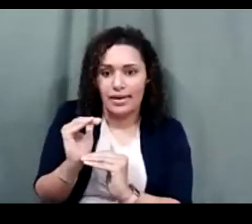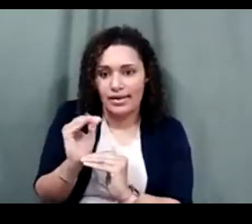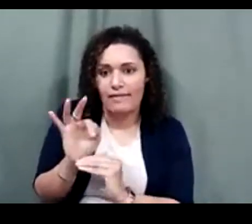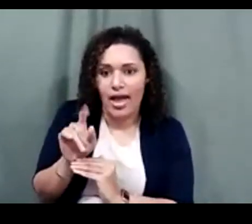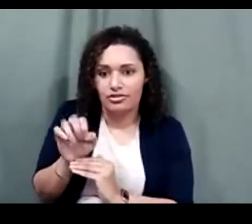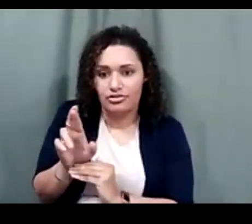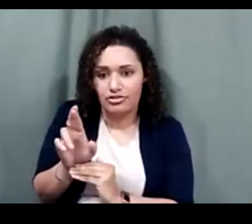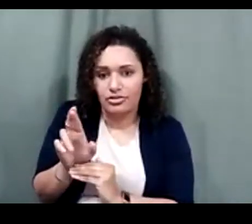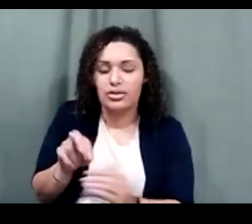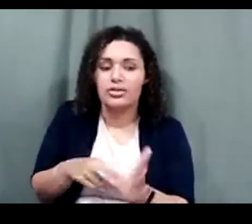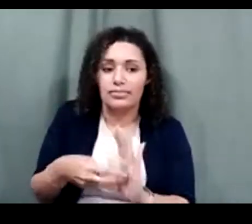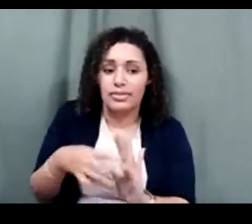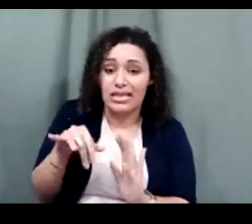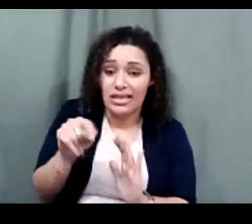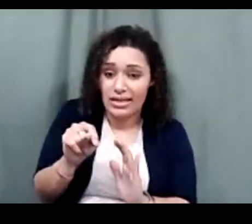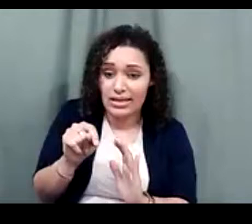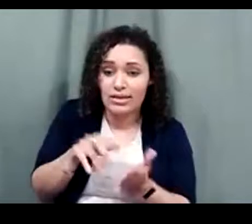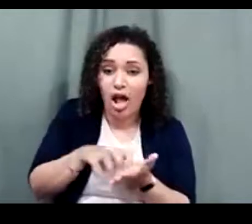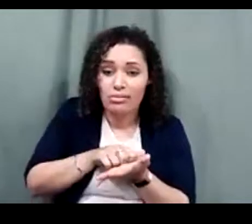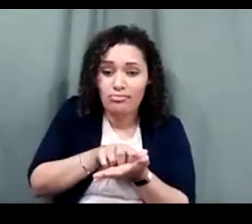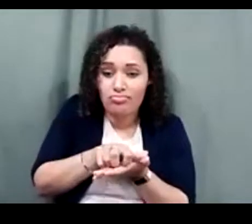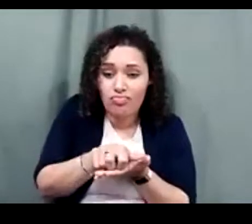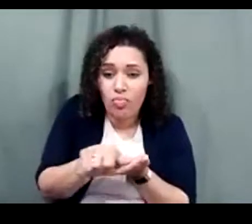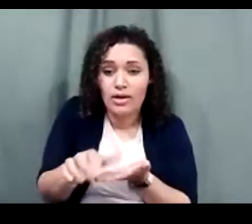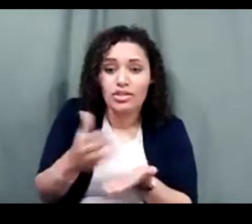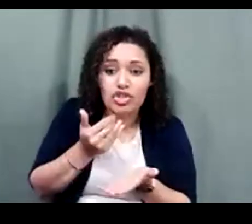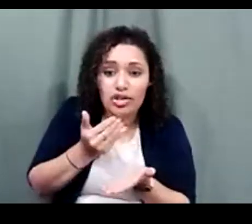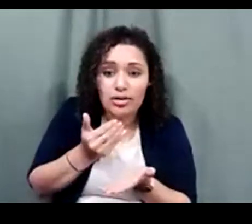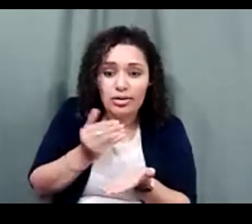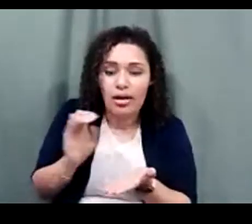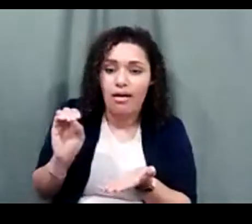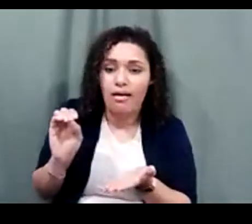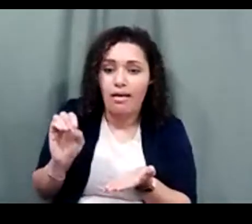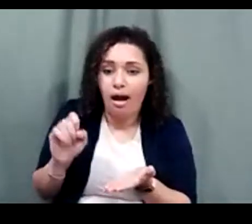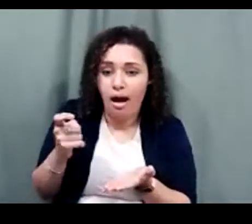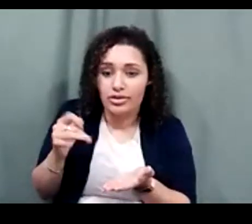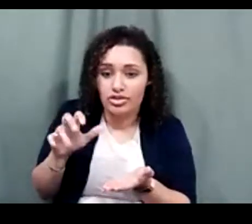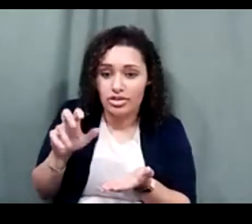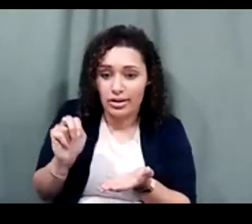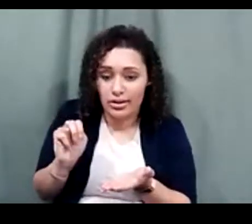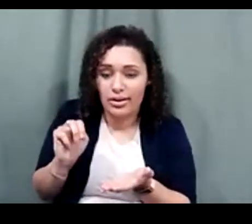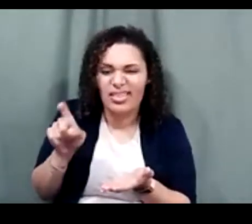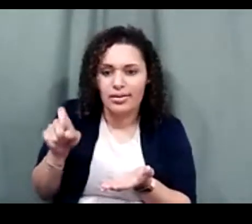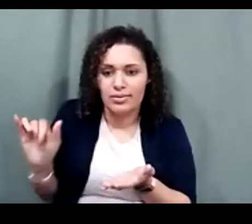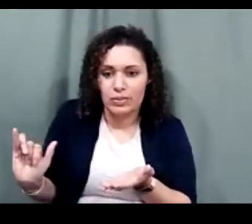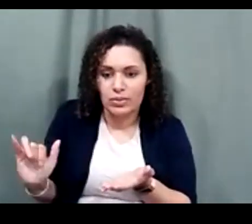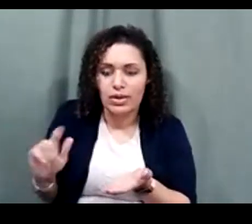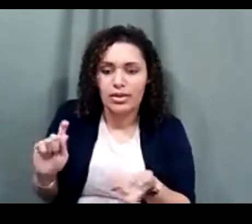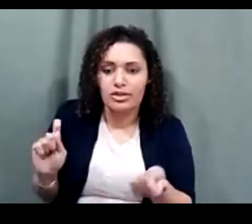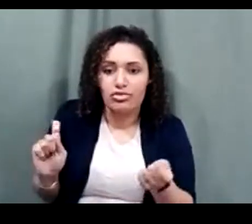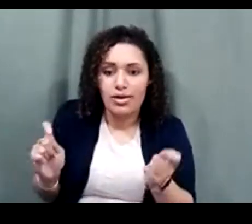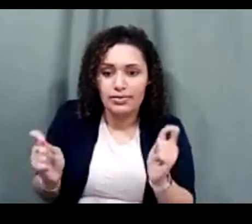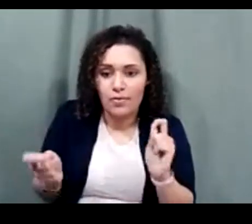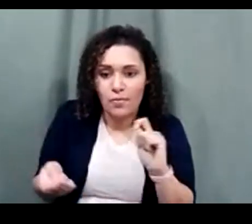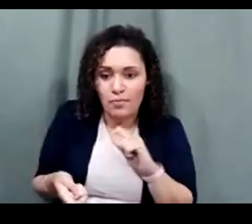is yeast they consume sugar and oxygen. They need a fair amount of oxygen, and they transform it